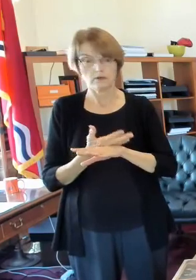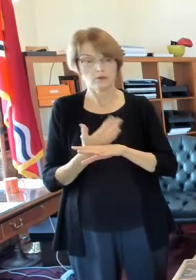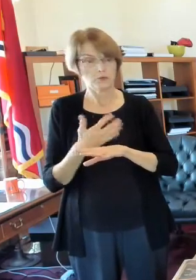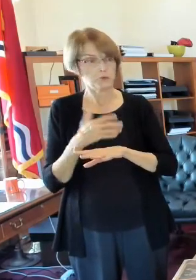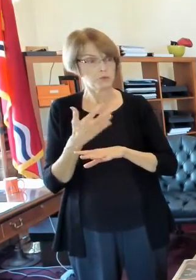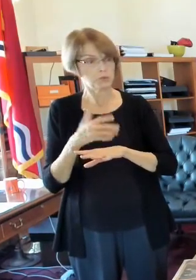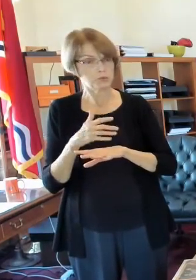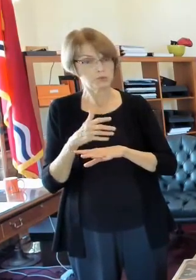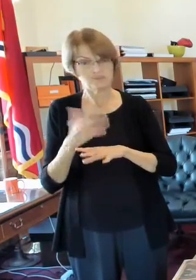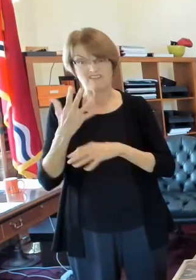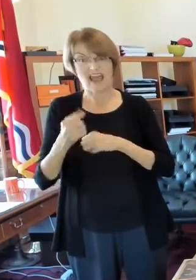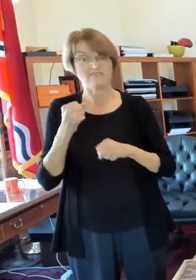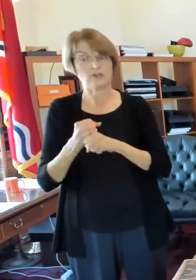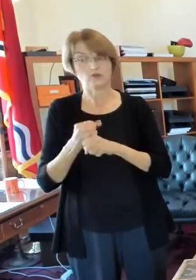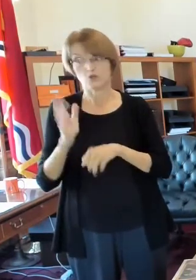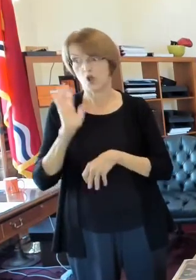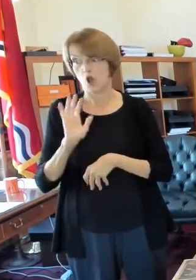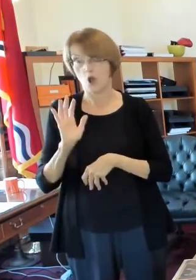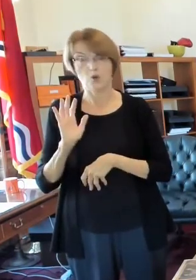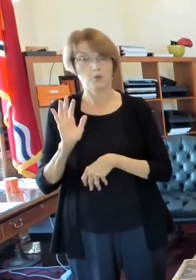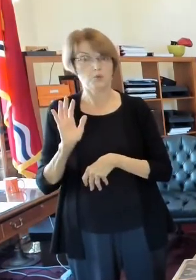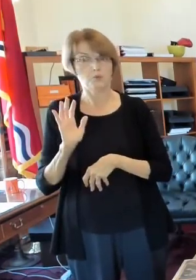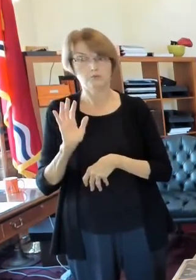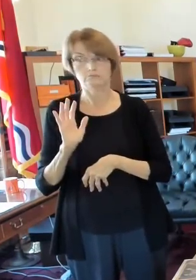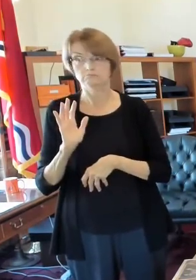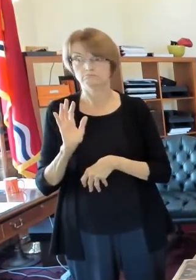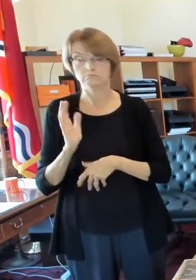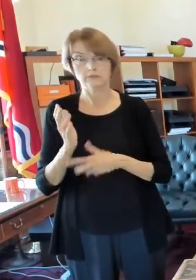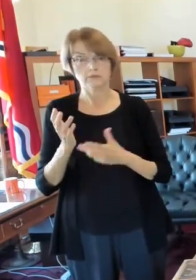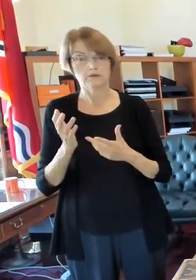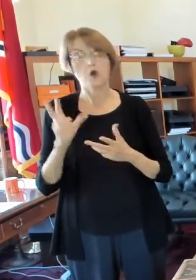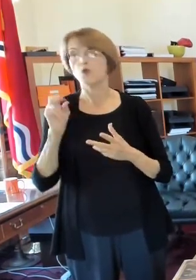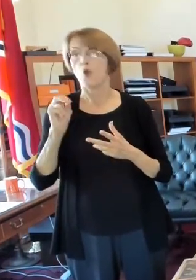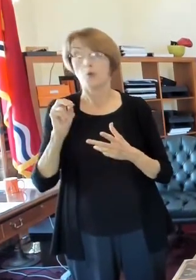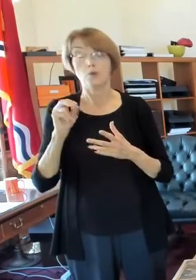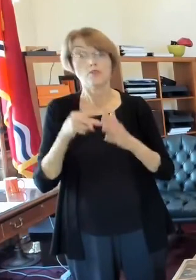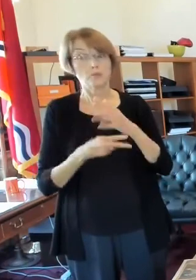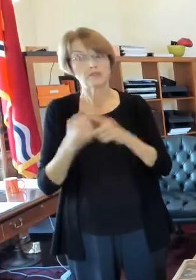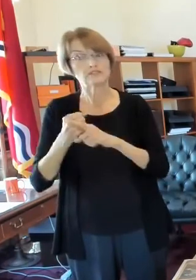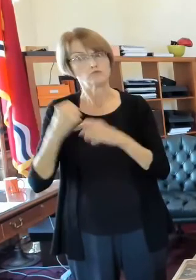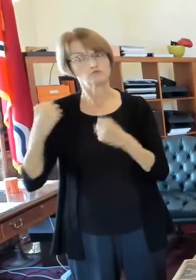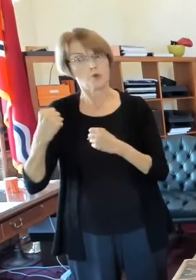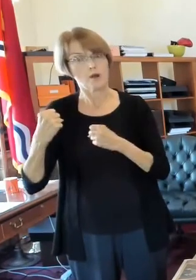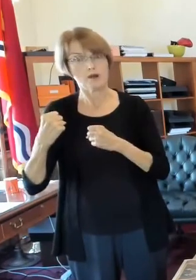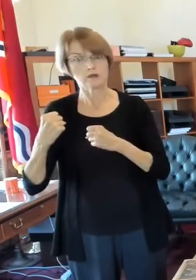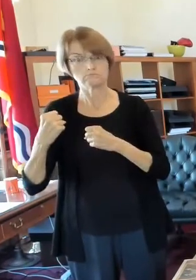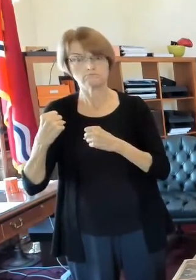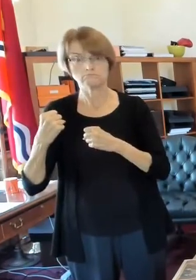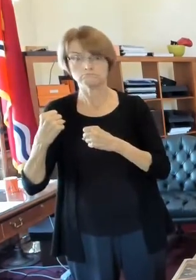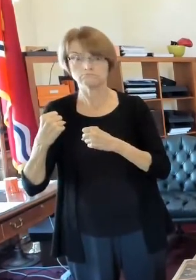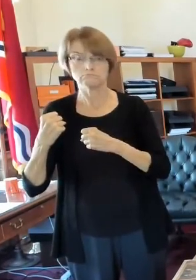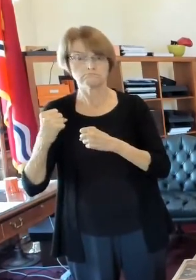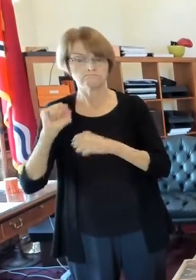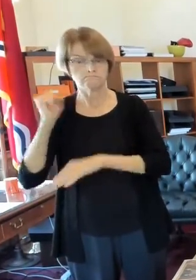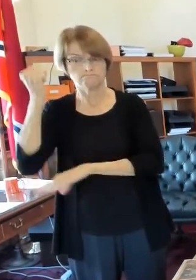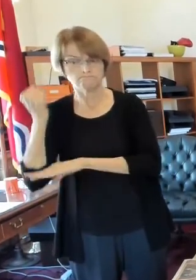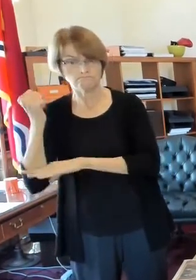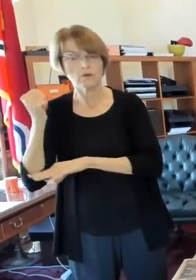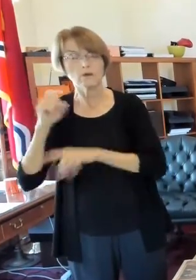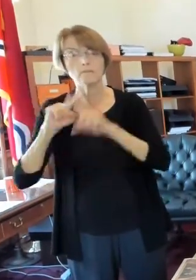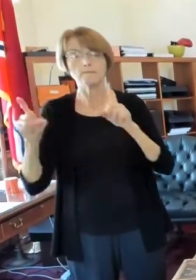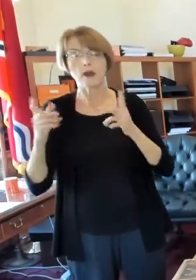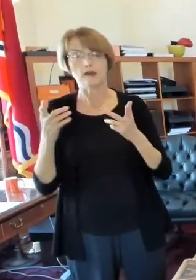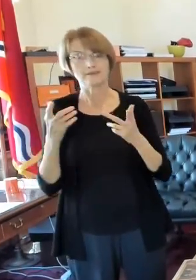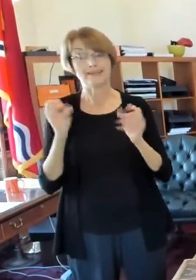maybe it reopened 5 years ago, maybe longer by now. And no, there's nothing wrong with the Eads Bridge. It's part of sort